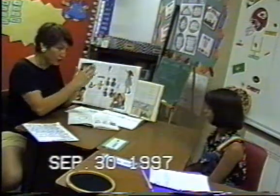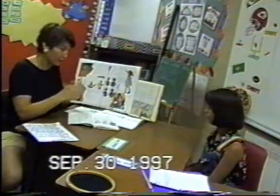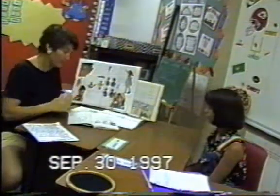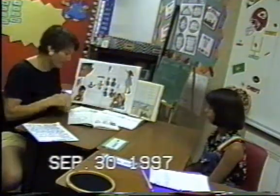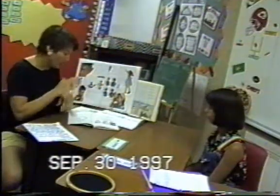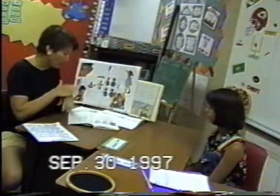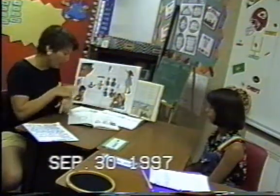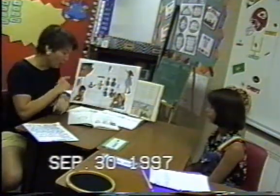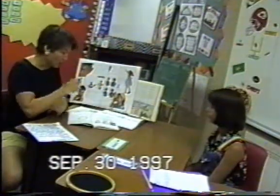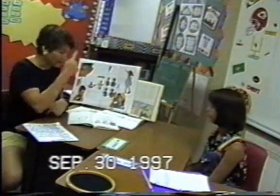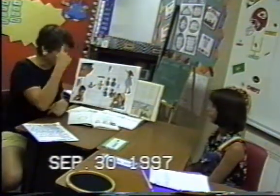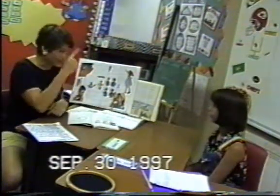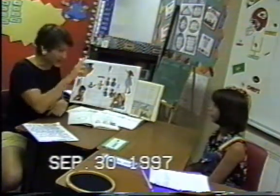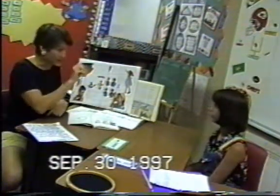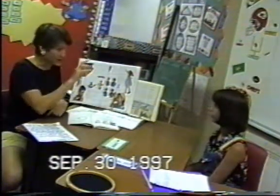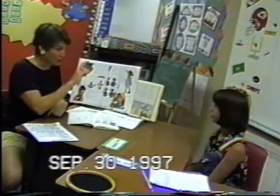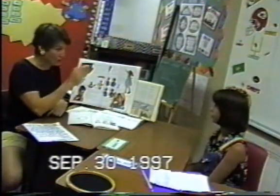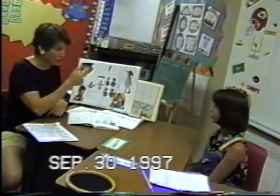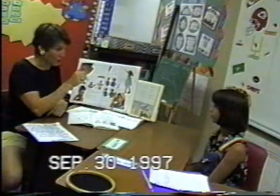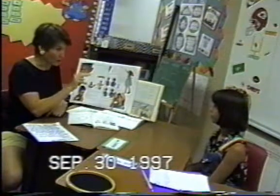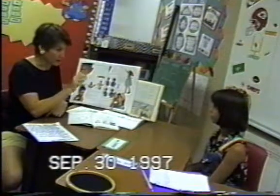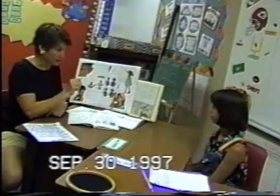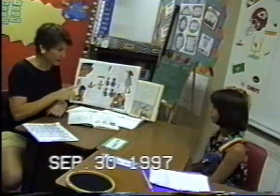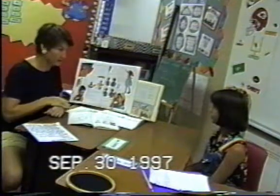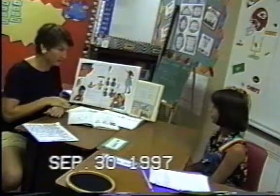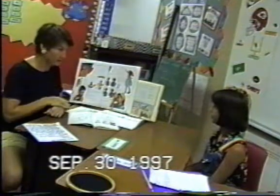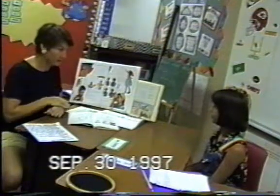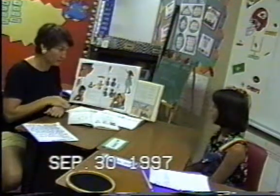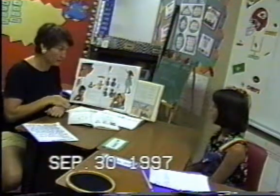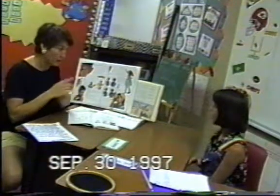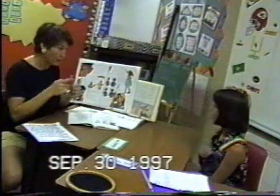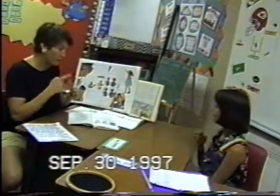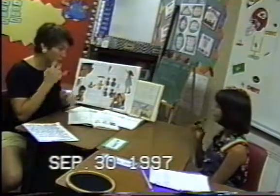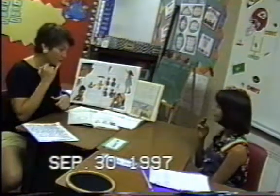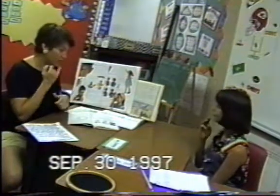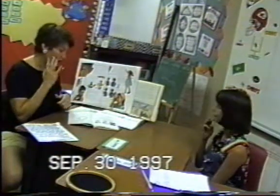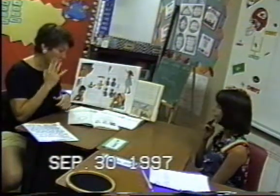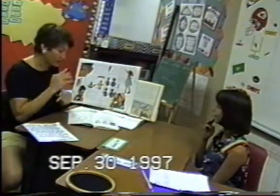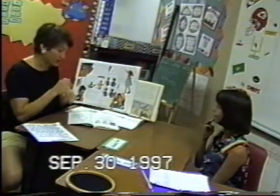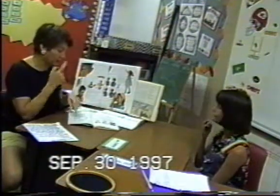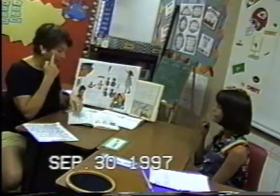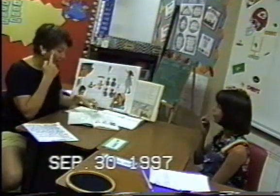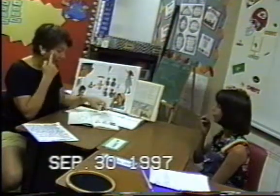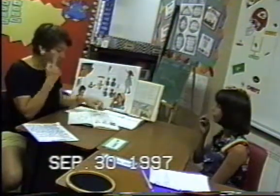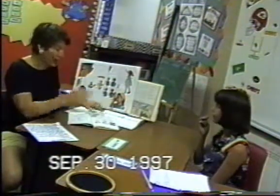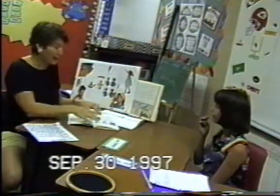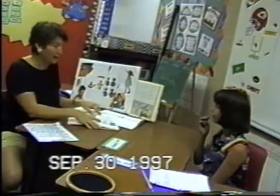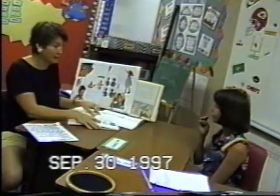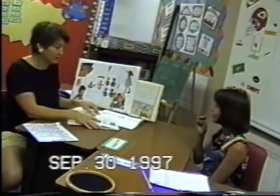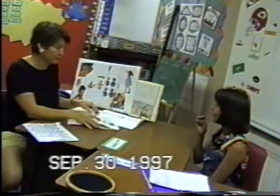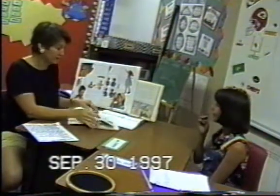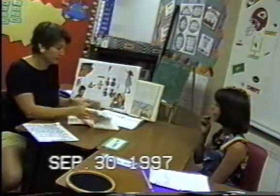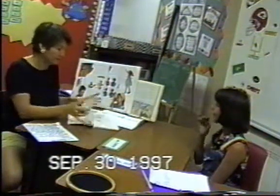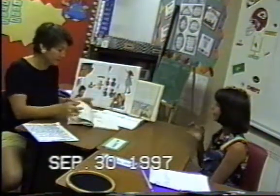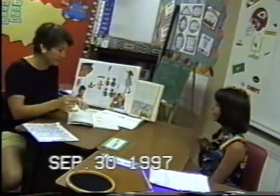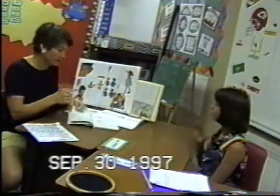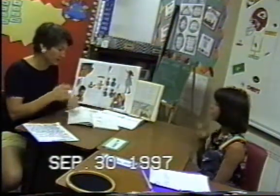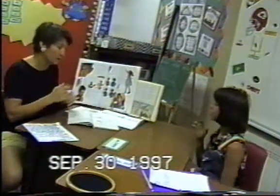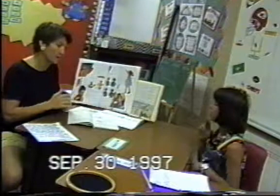chapter on the sense organs. First, it talks about the eye. We